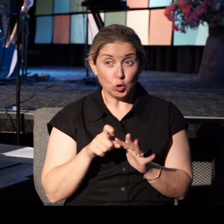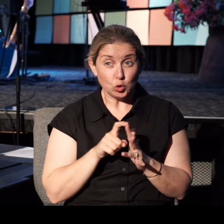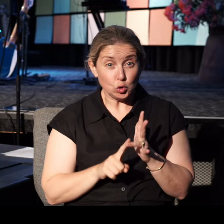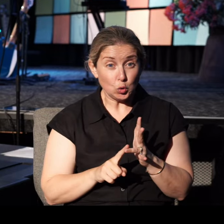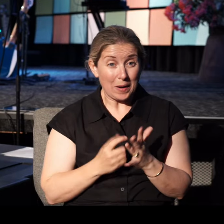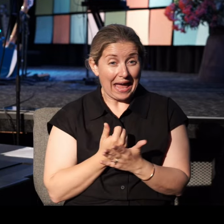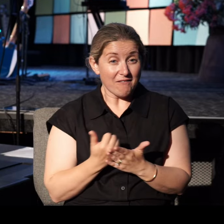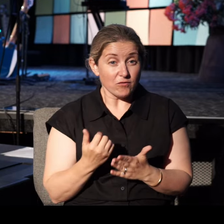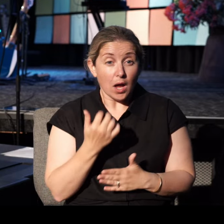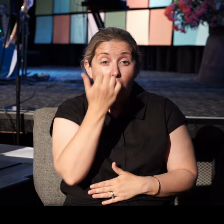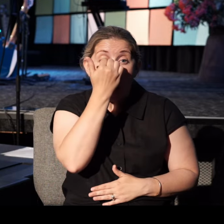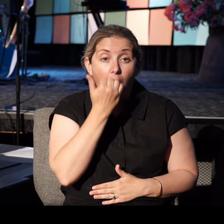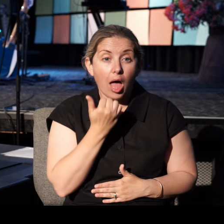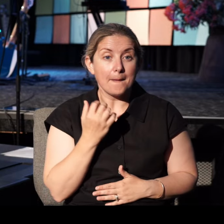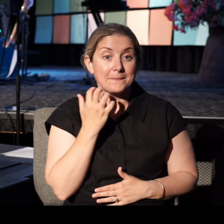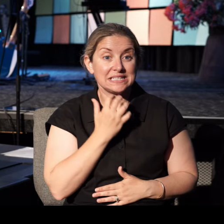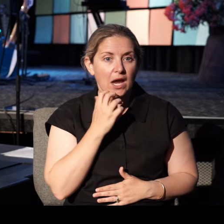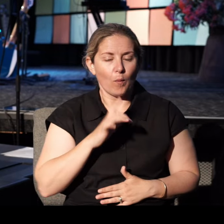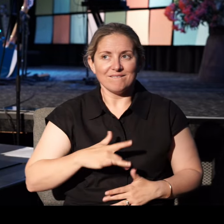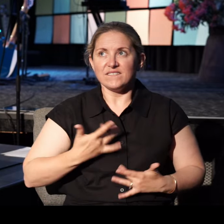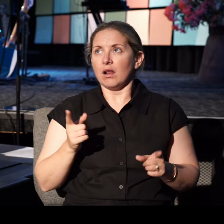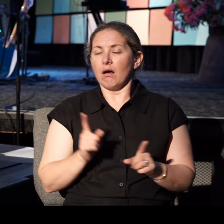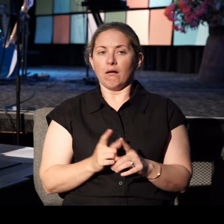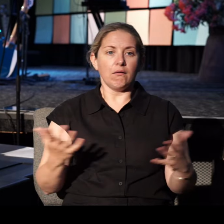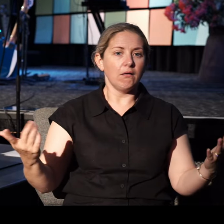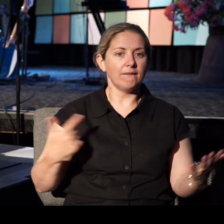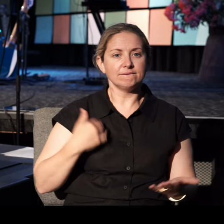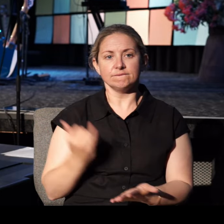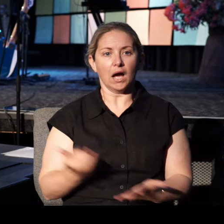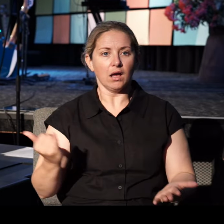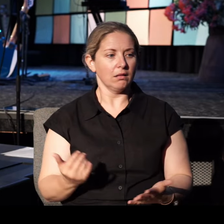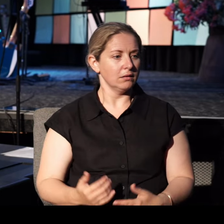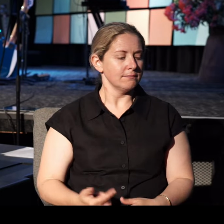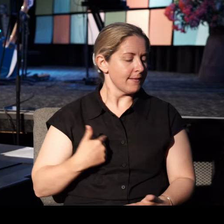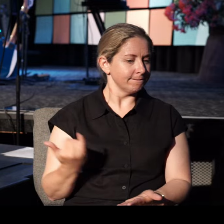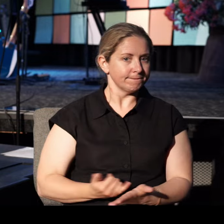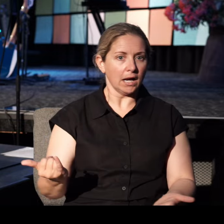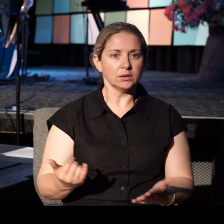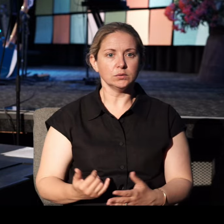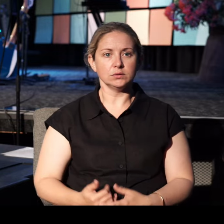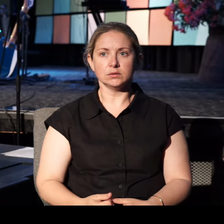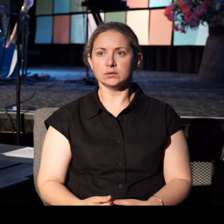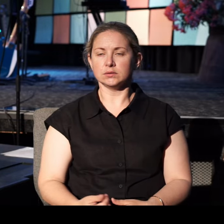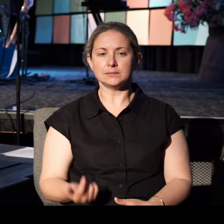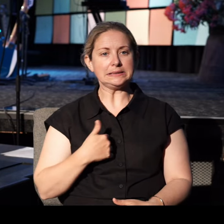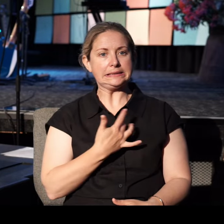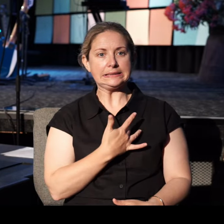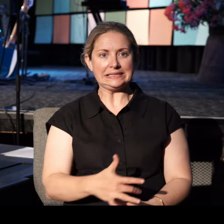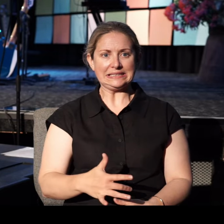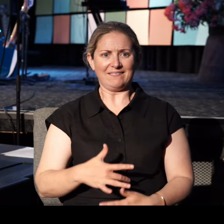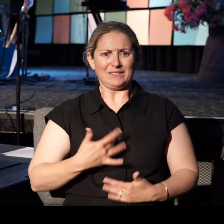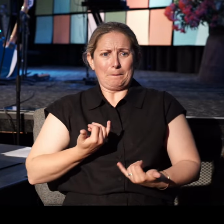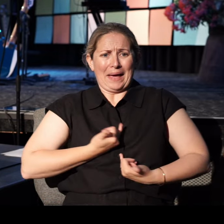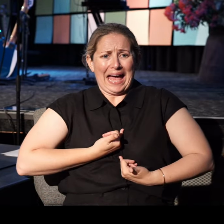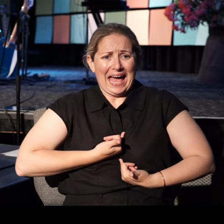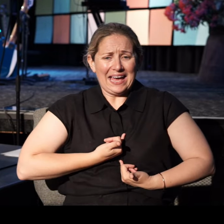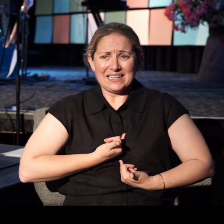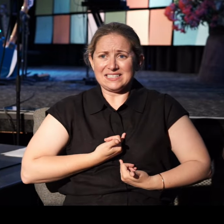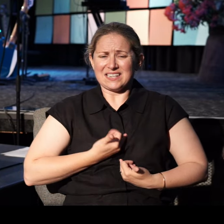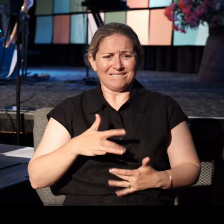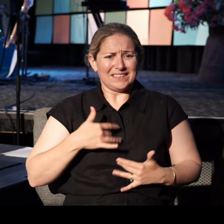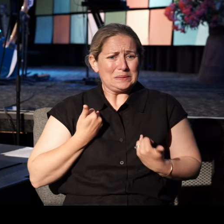complete failure and certain evidence that you aren't a child of God. You'll be much more sensitized to sin and much more